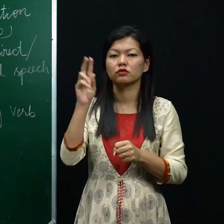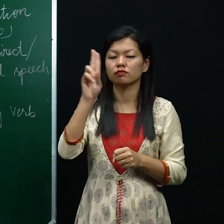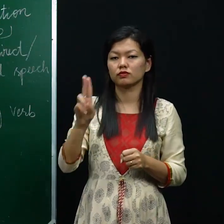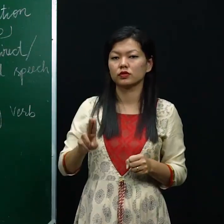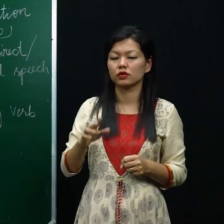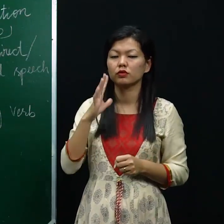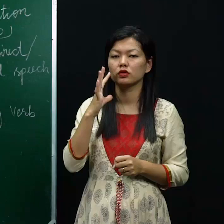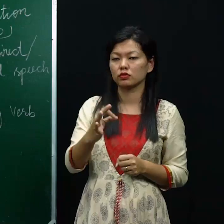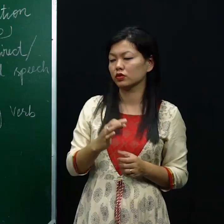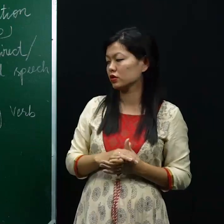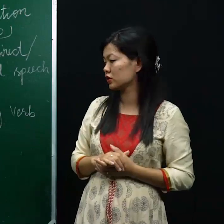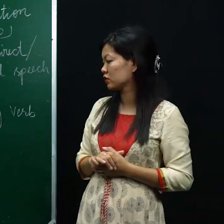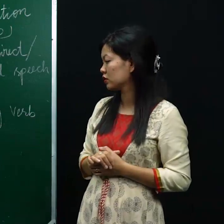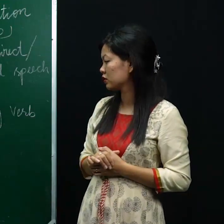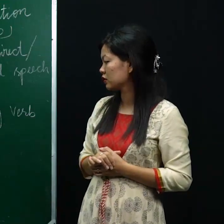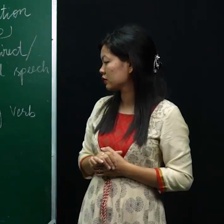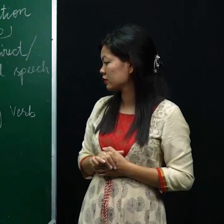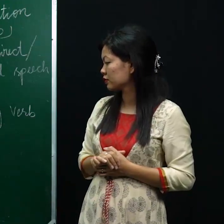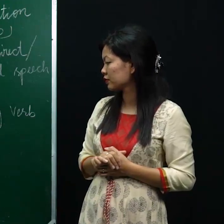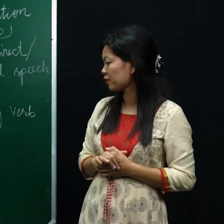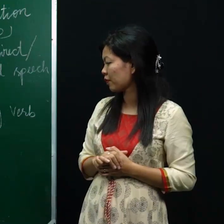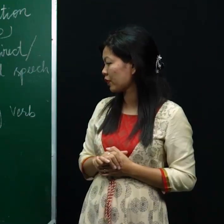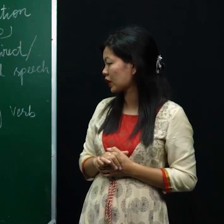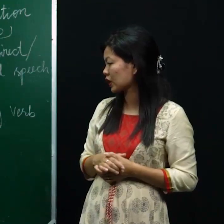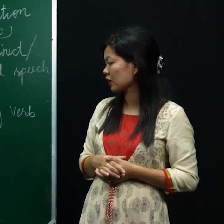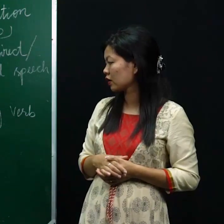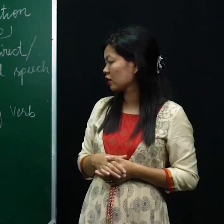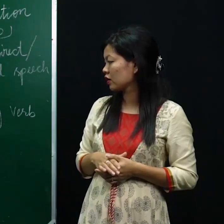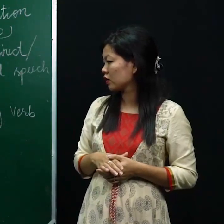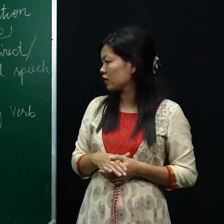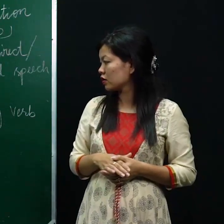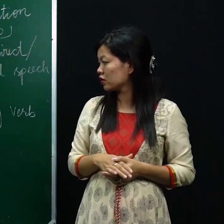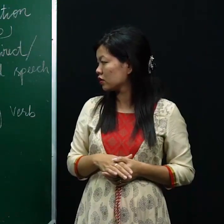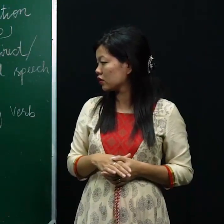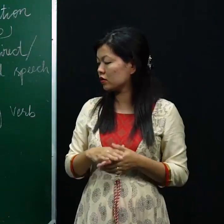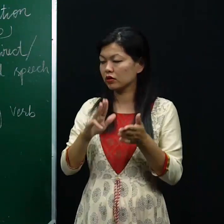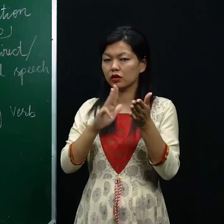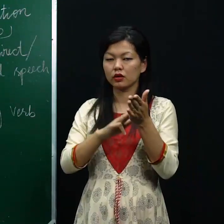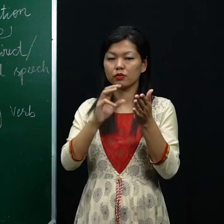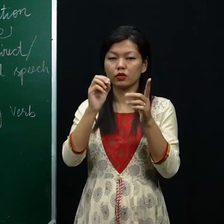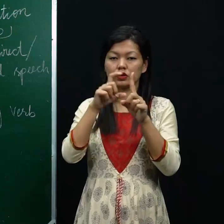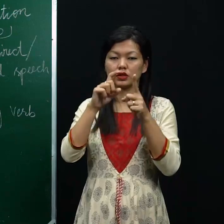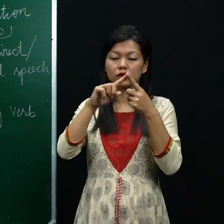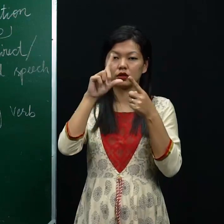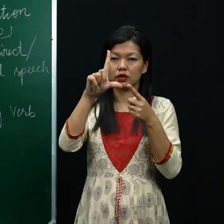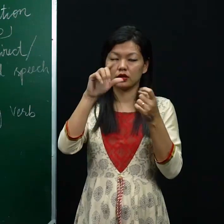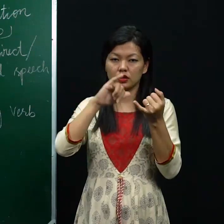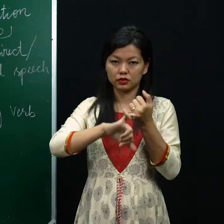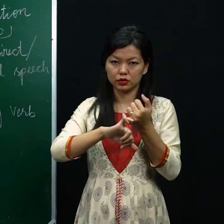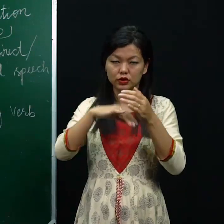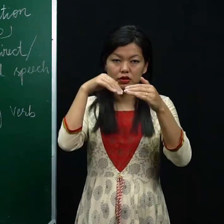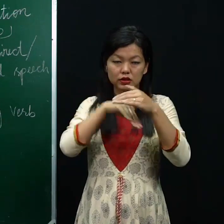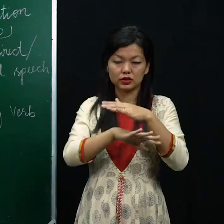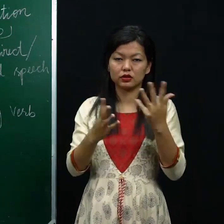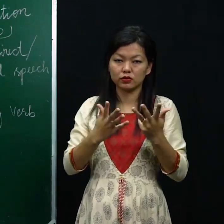you. We also have the models. You know what are models? The model verbs, that is can,